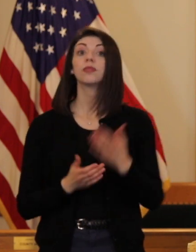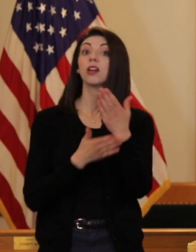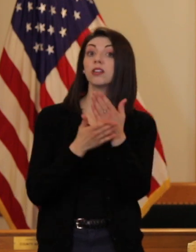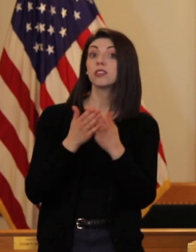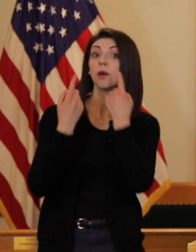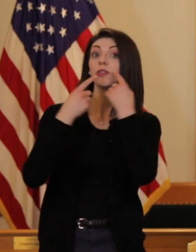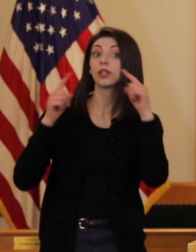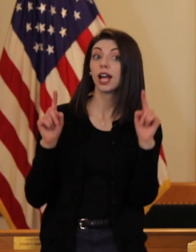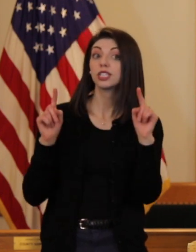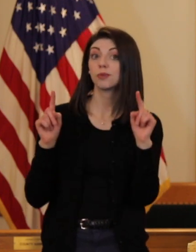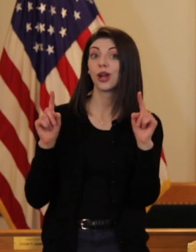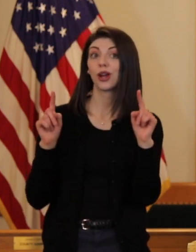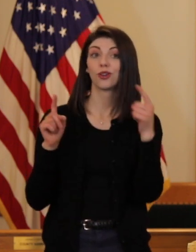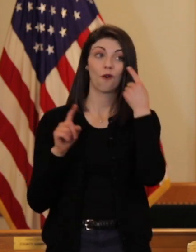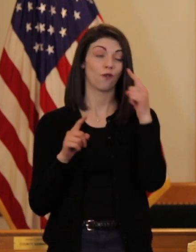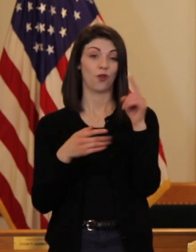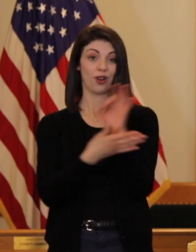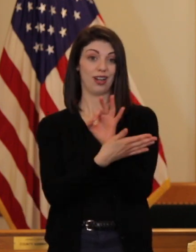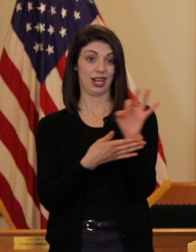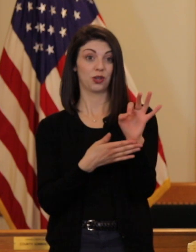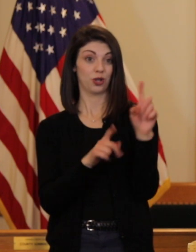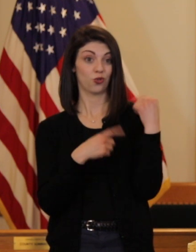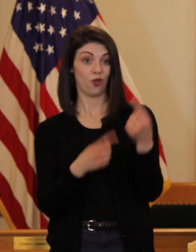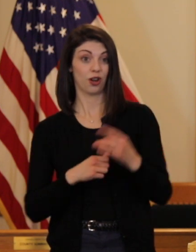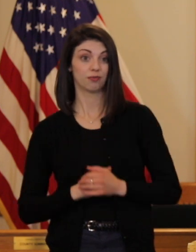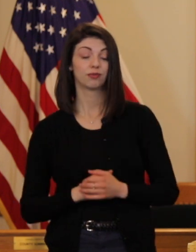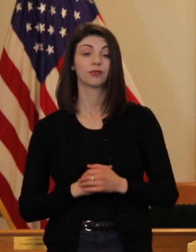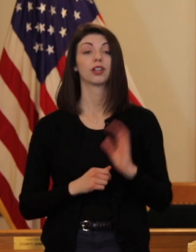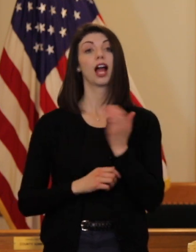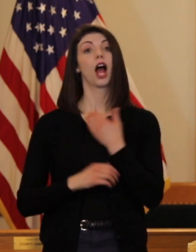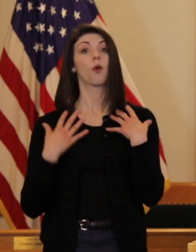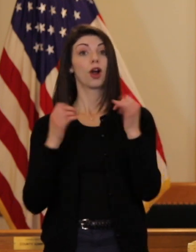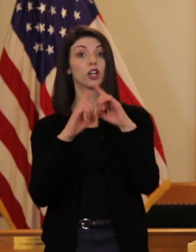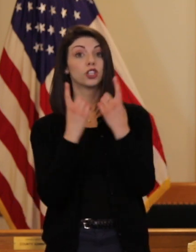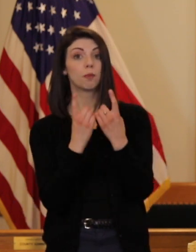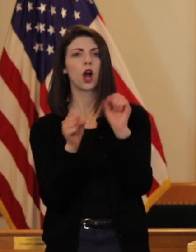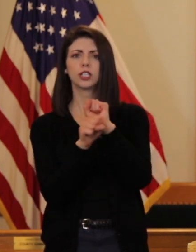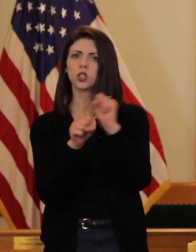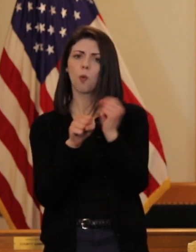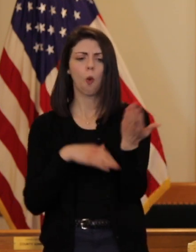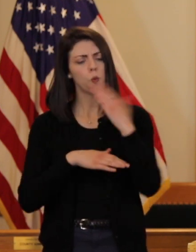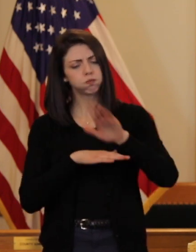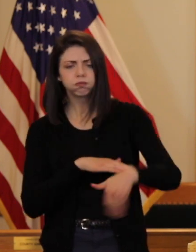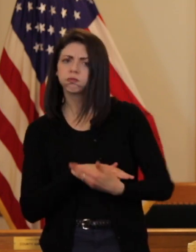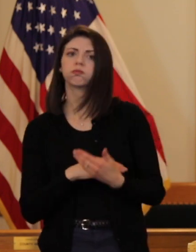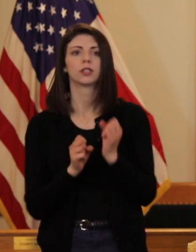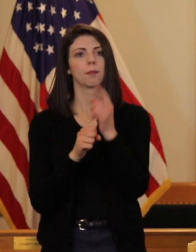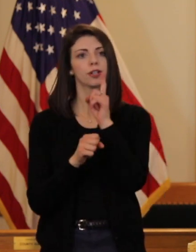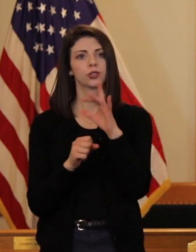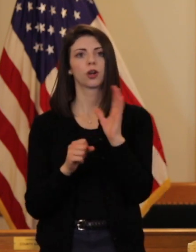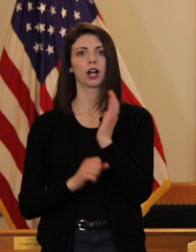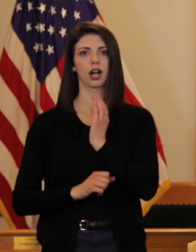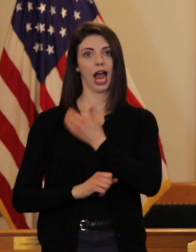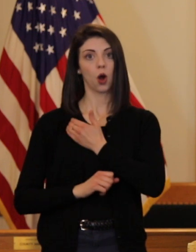we've made over the past 9 weeks. Our county health department has worked around the clock to make sure that residents who meet the New York